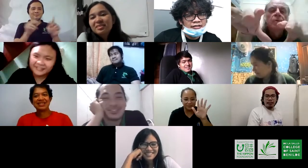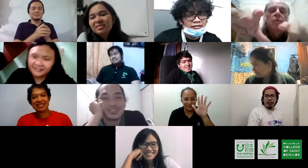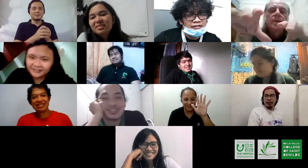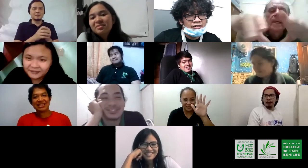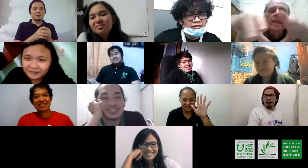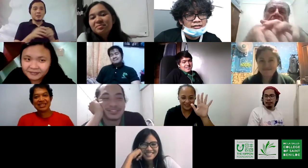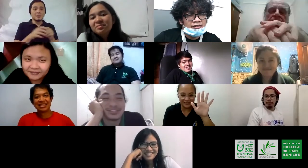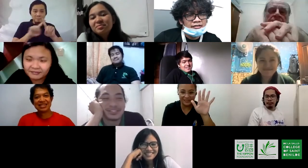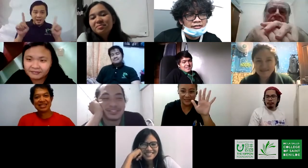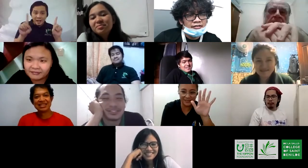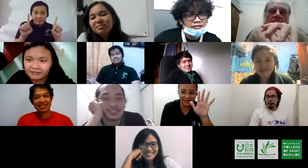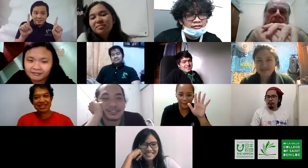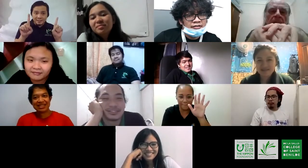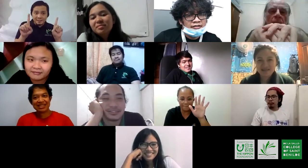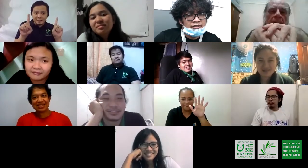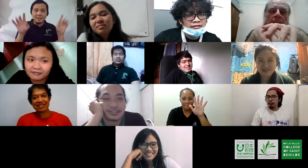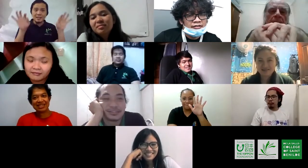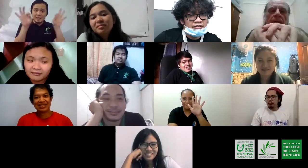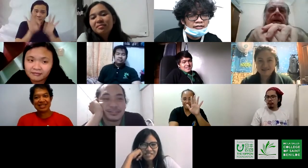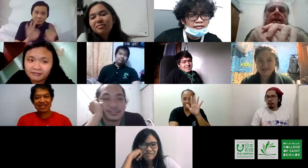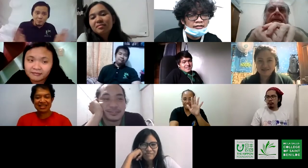Cry because I separate them. I'm teasing.